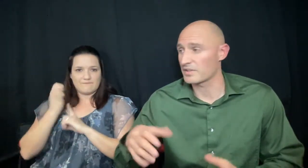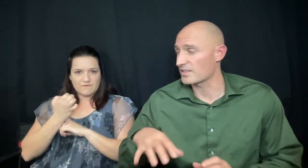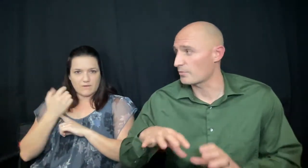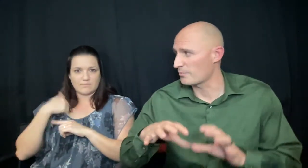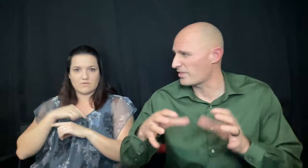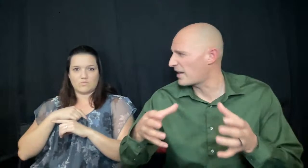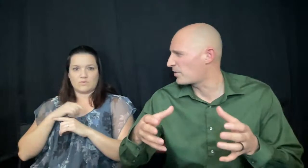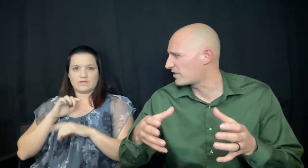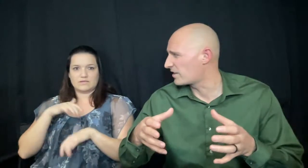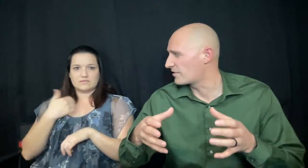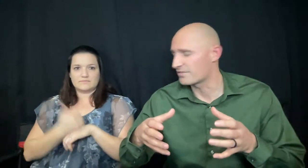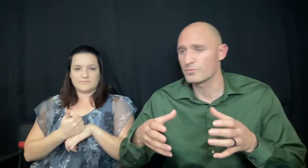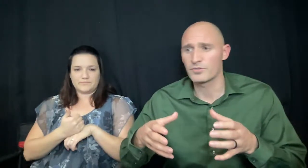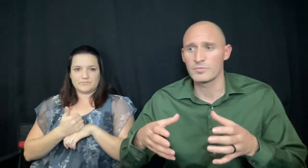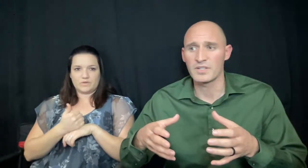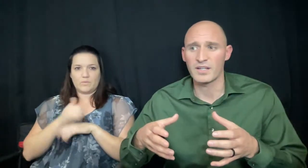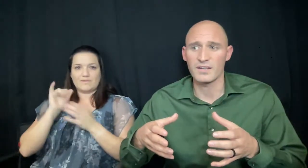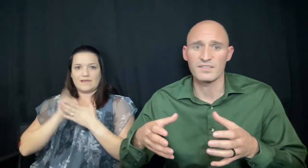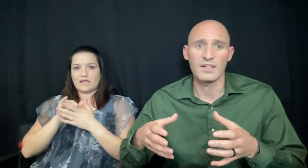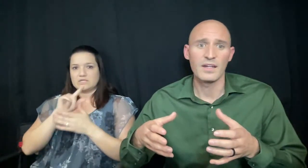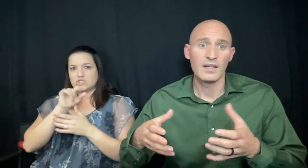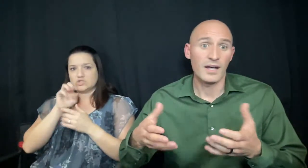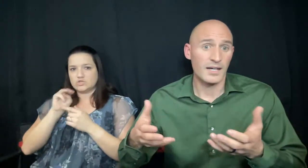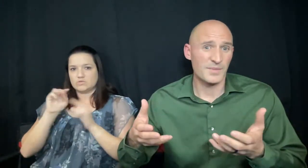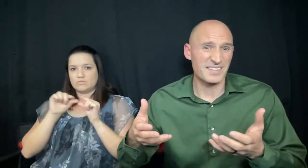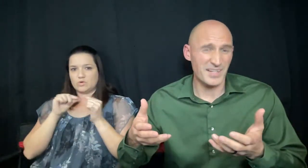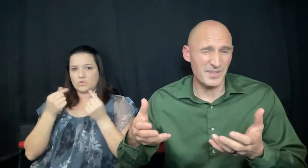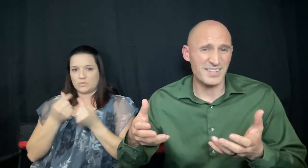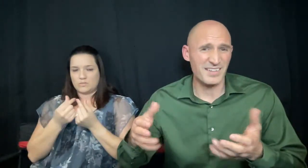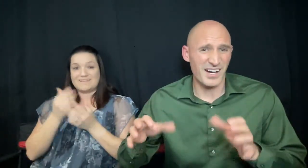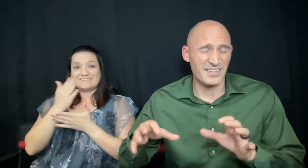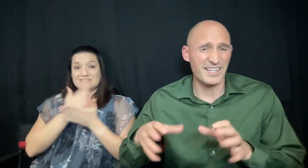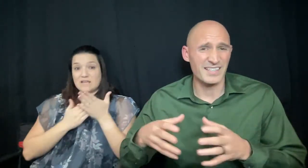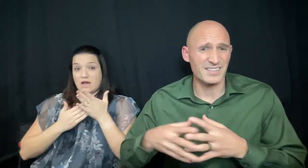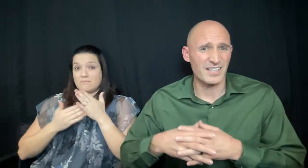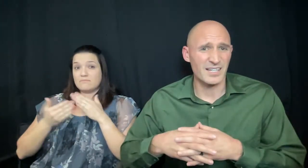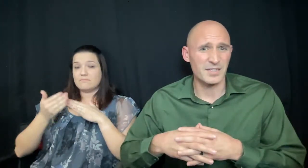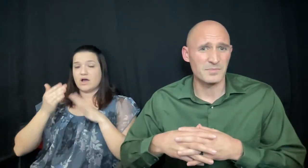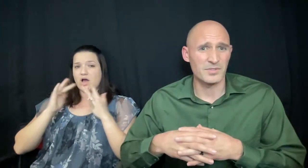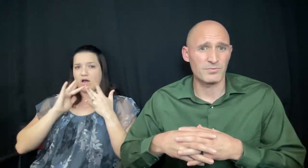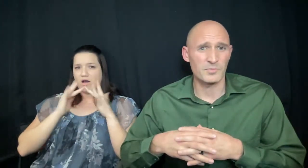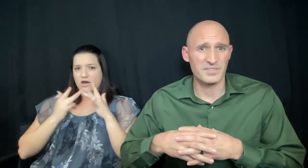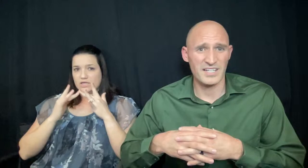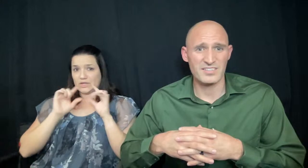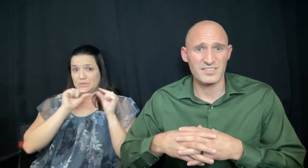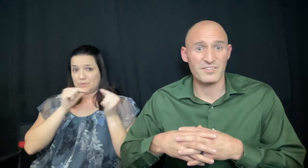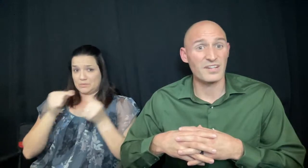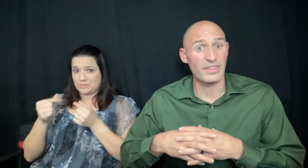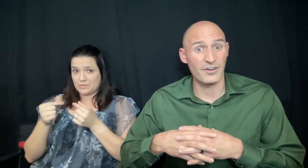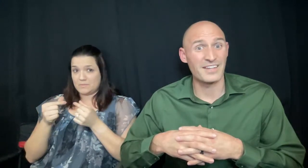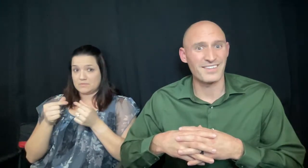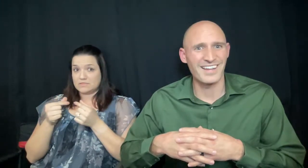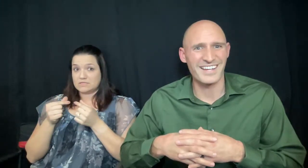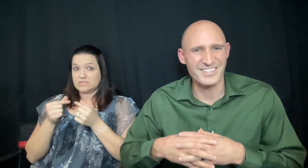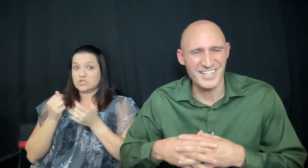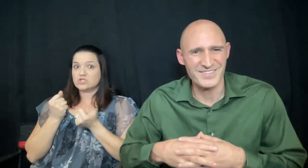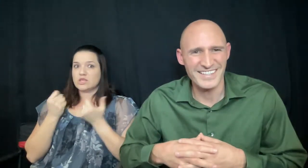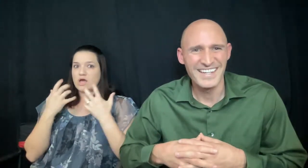to set with that particular Zoom group, because in some of these online group sessions, there is a lot of judgment.